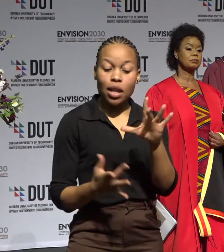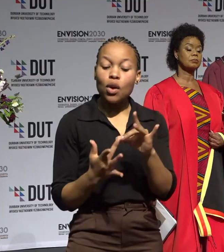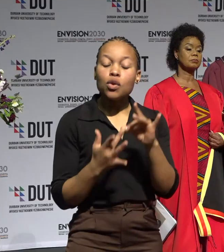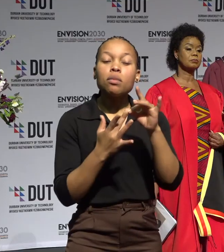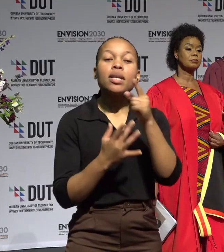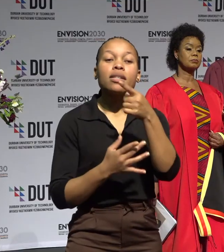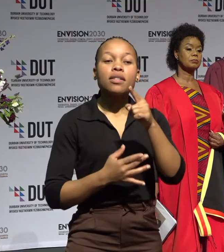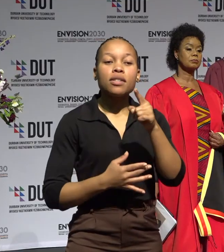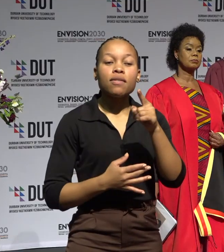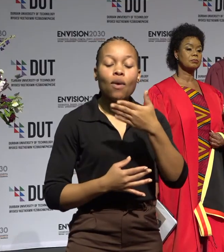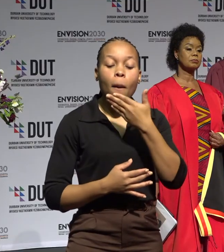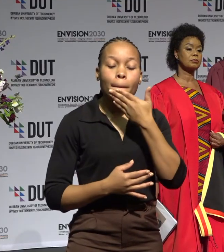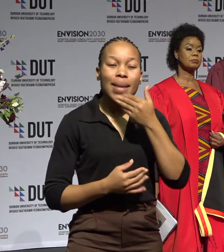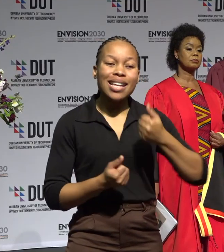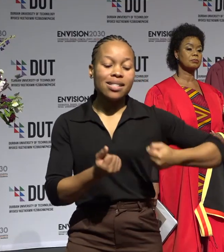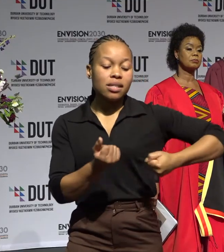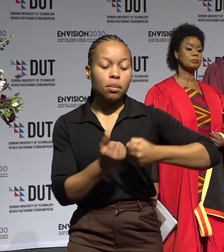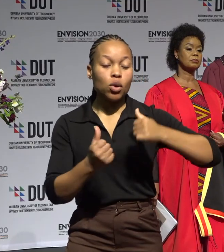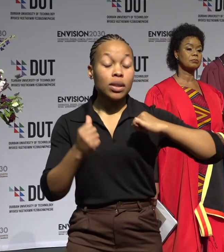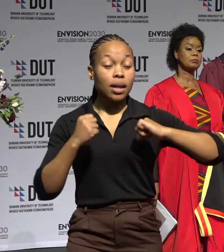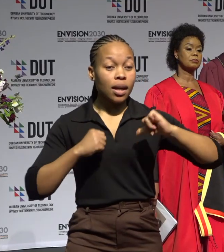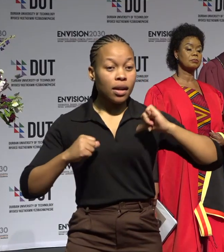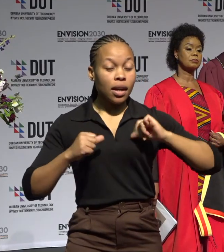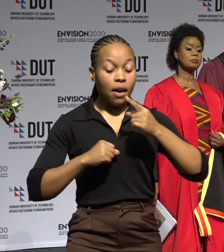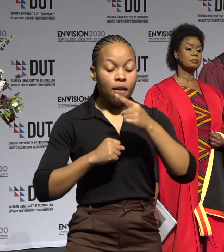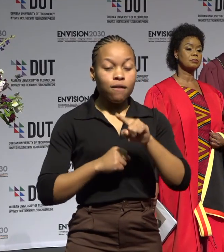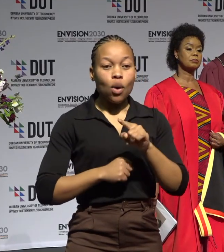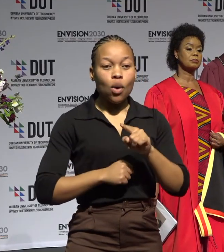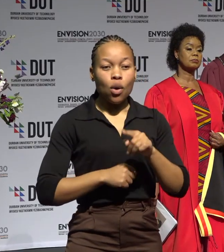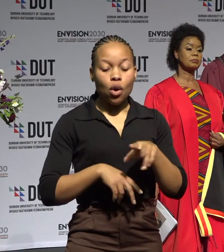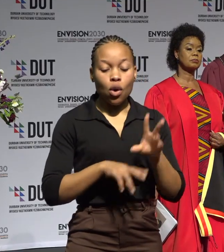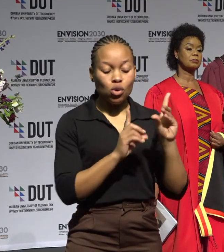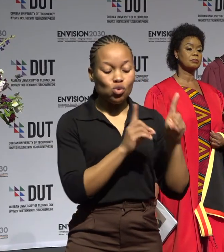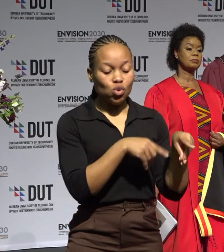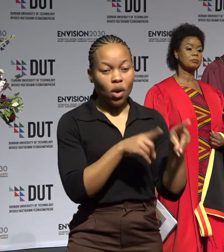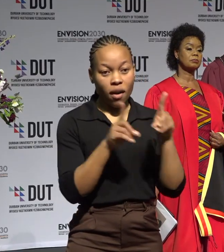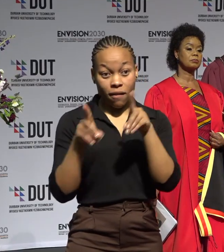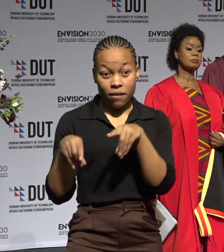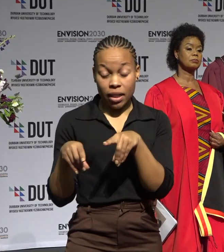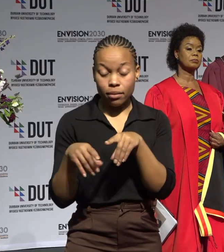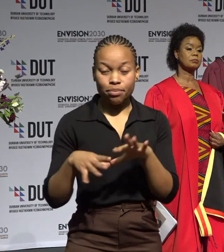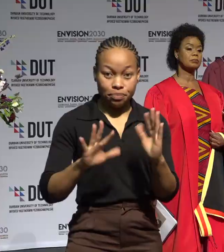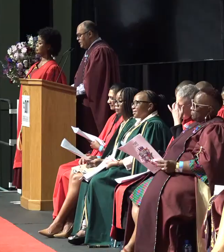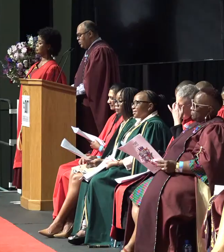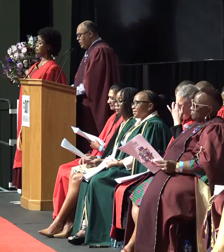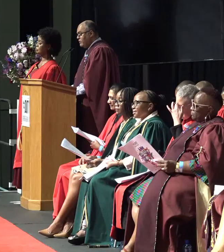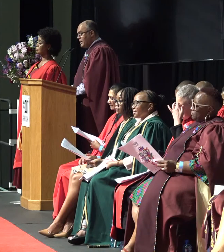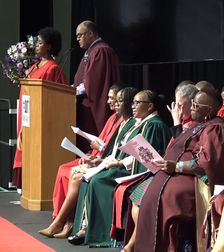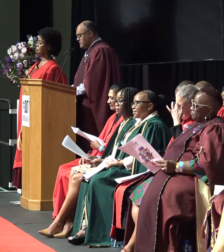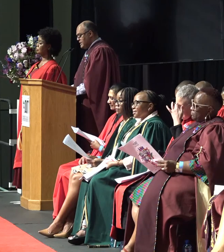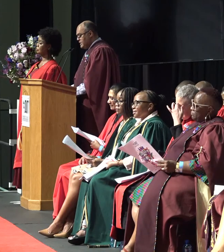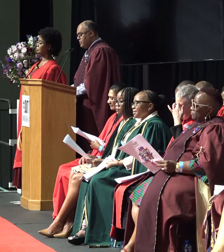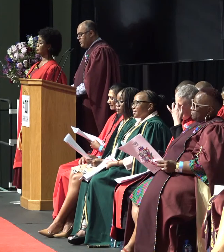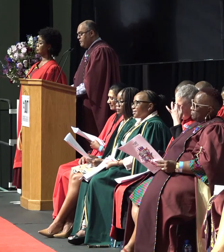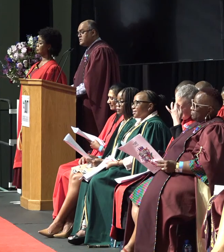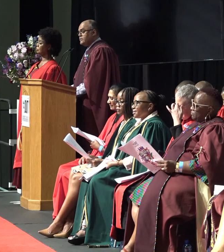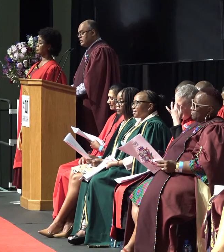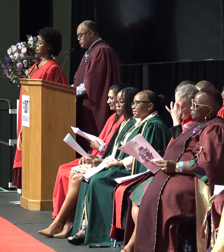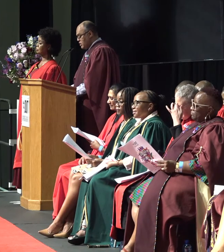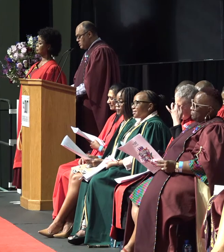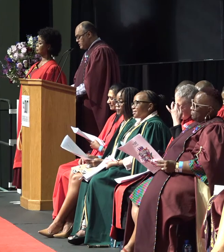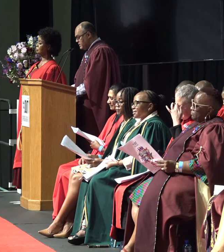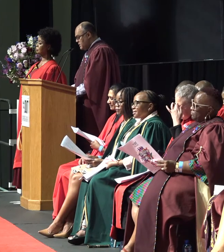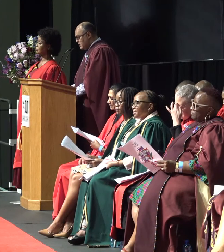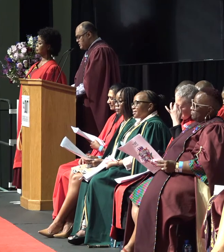for Stokvel. The same year, 2007, Truth in Translation won a Fringe First Award at the world-famous Edinburgh Festival